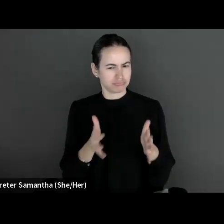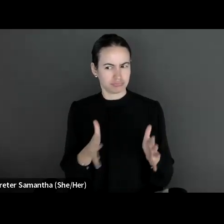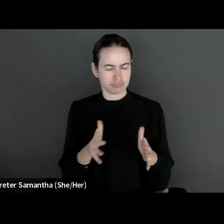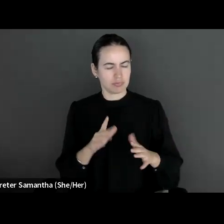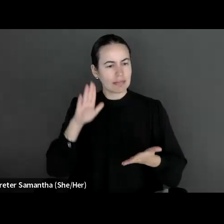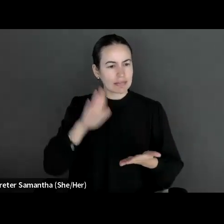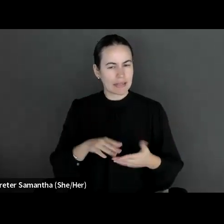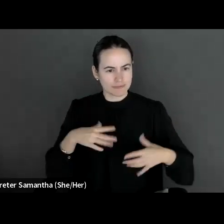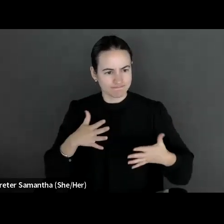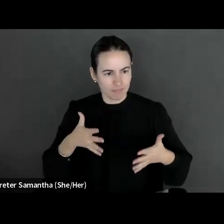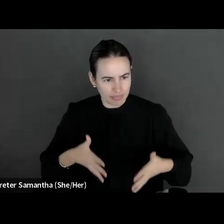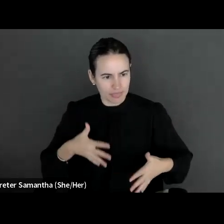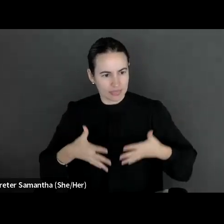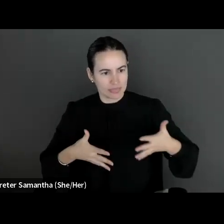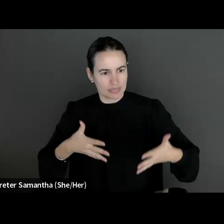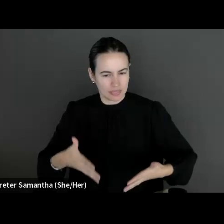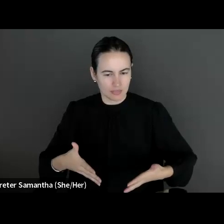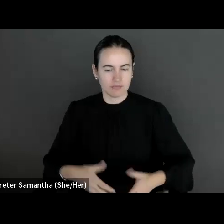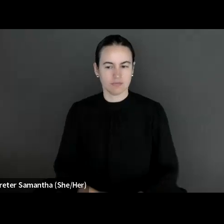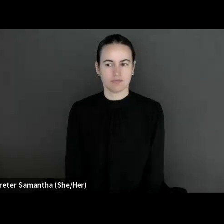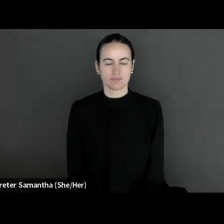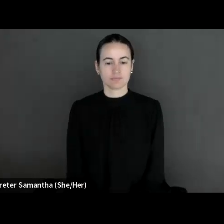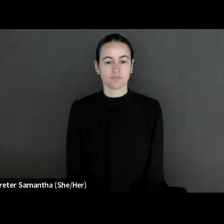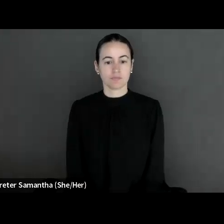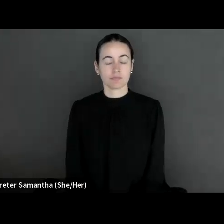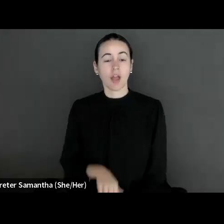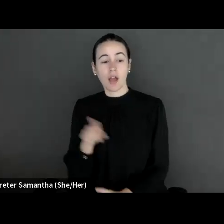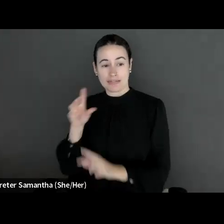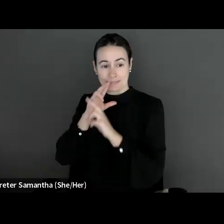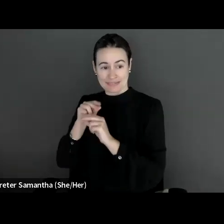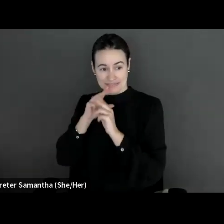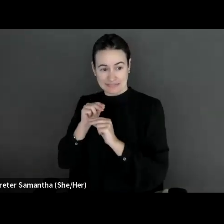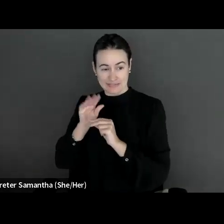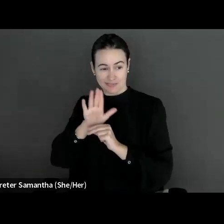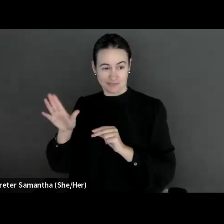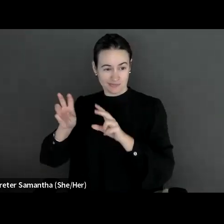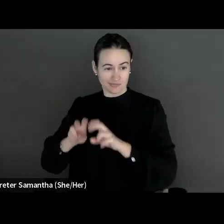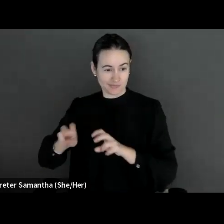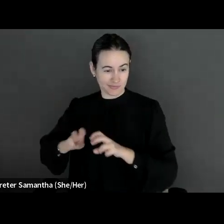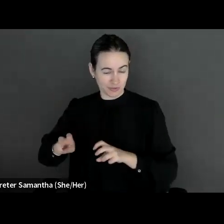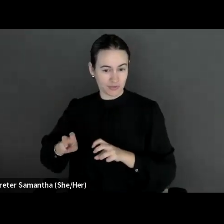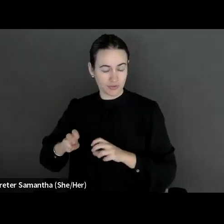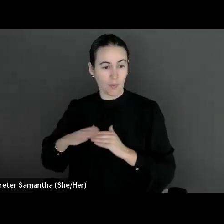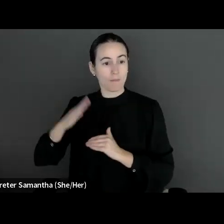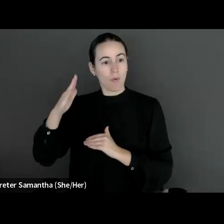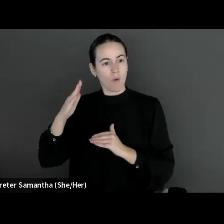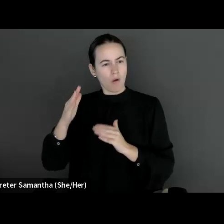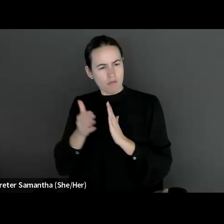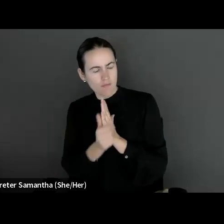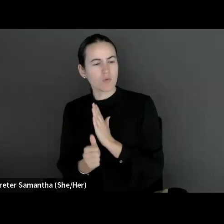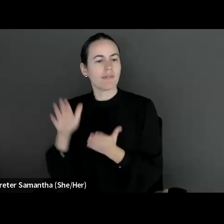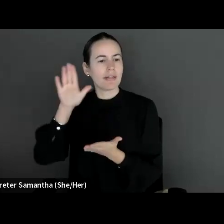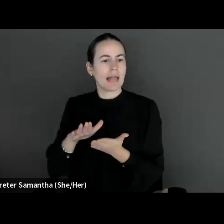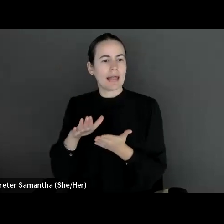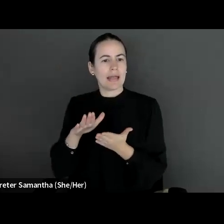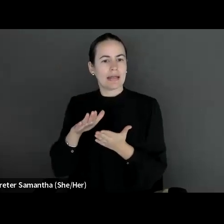Now, from speaking research, we know that the more fluent you are, the less you pause, the less often